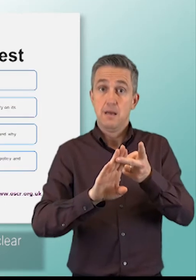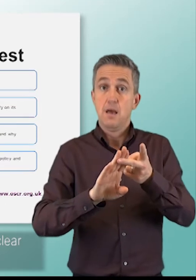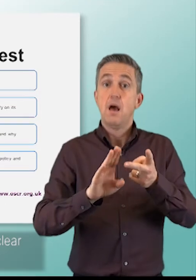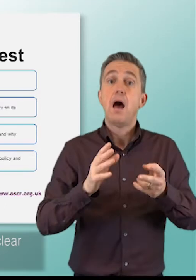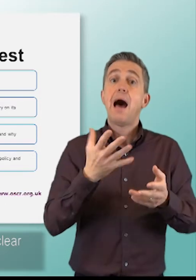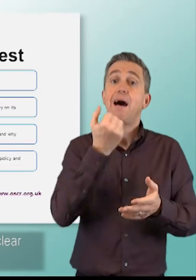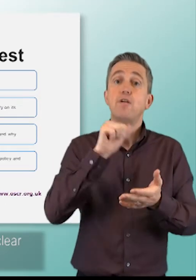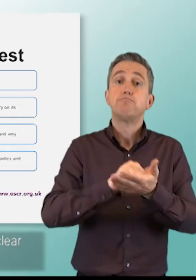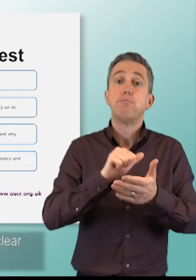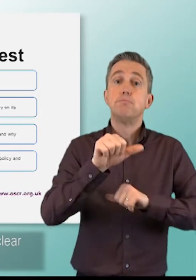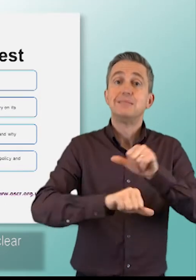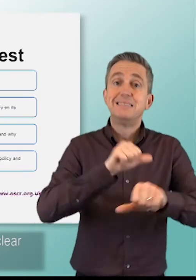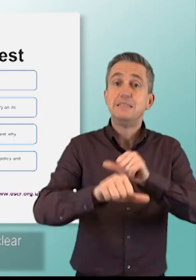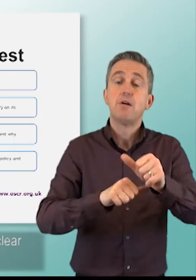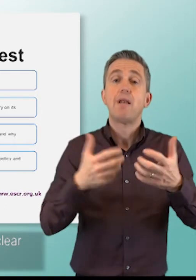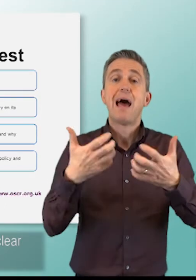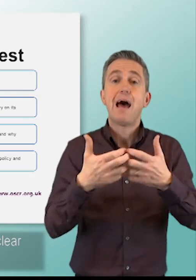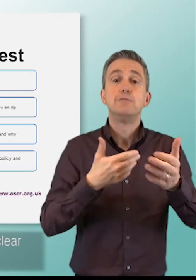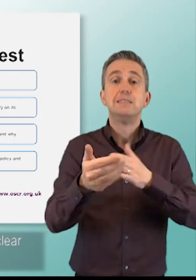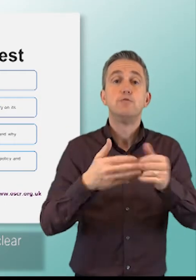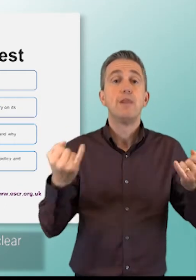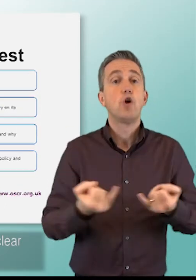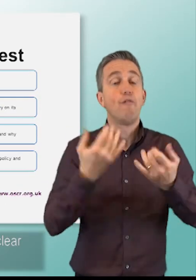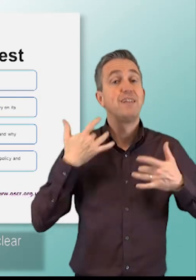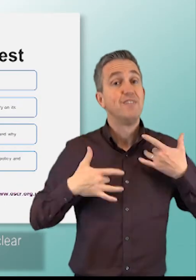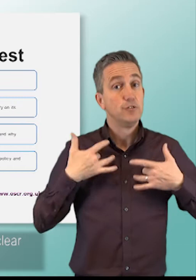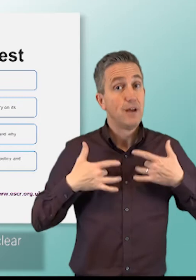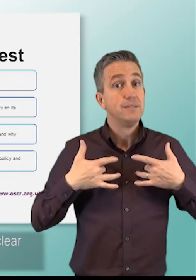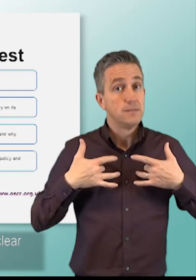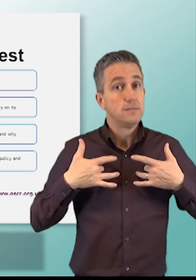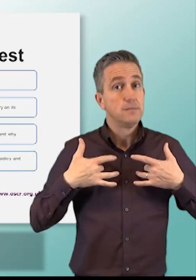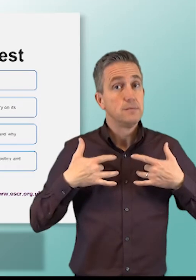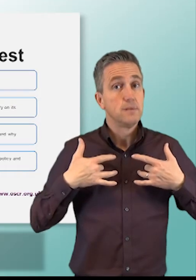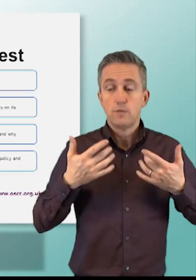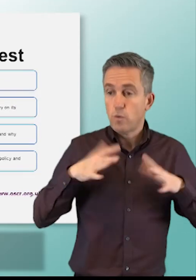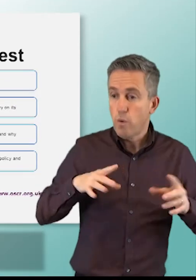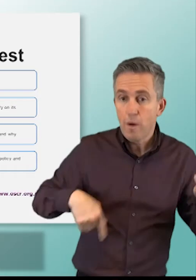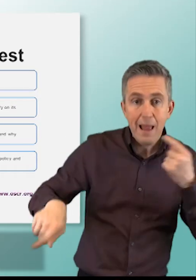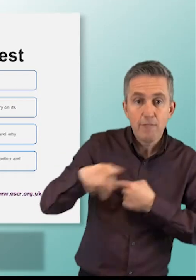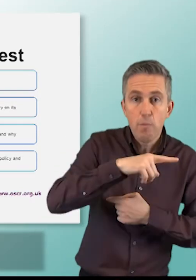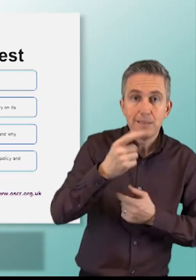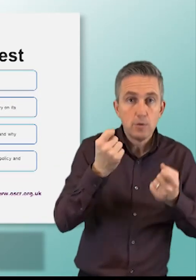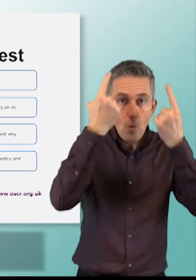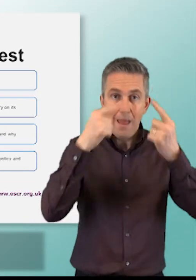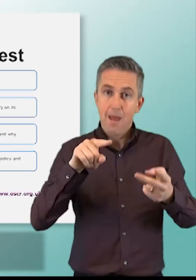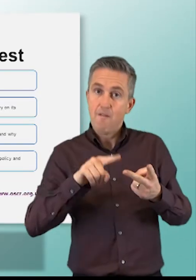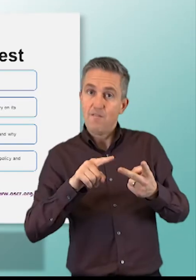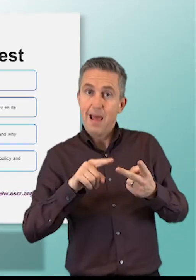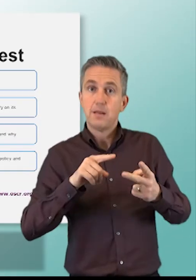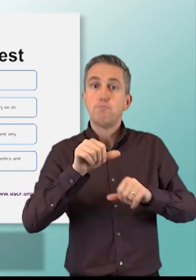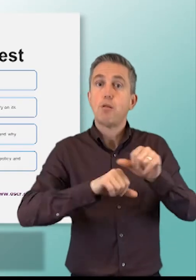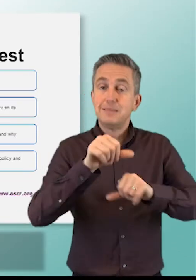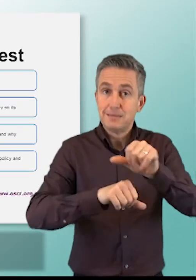manage. Have a proper procedure that's clear how the conflict is going to be handled and make sure that everyone that needs to understand this does